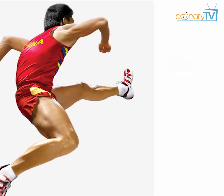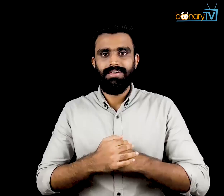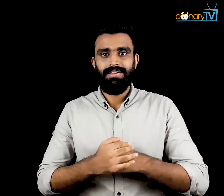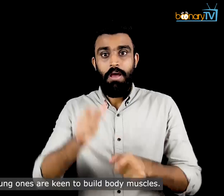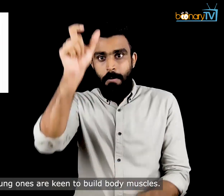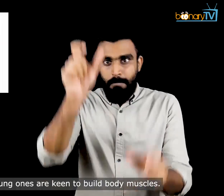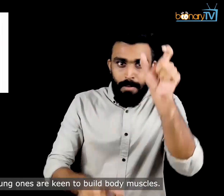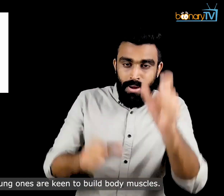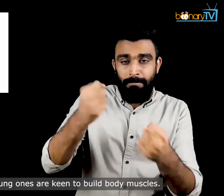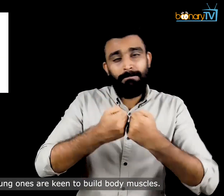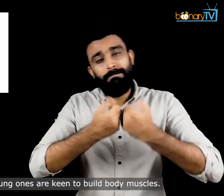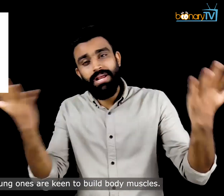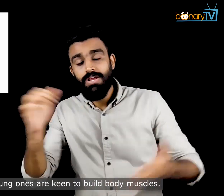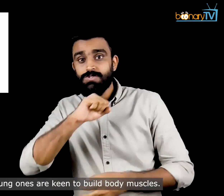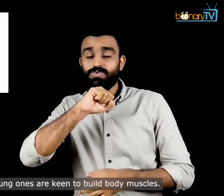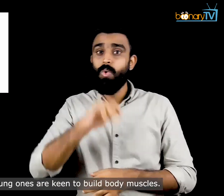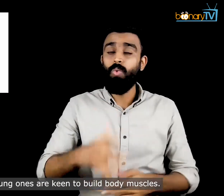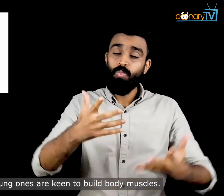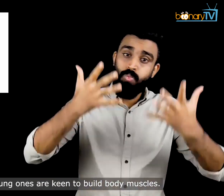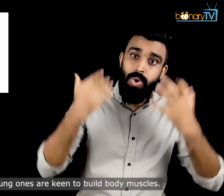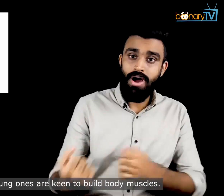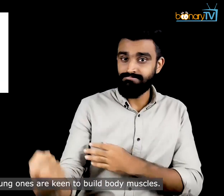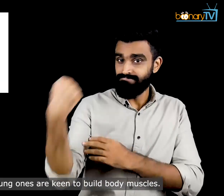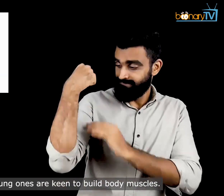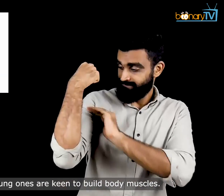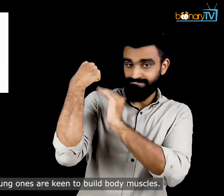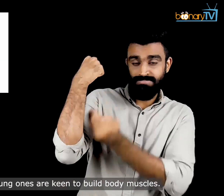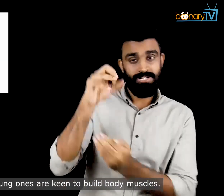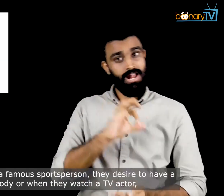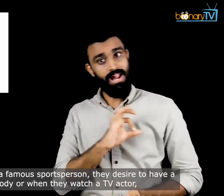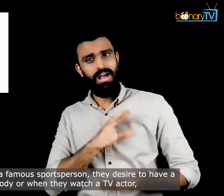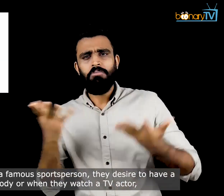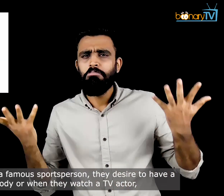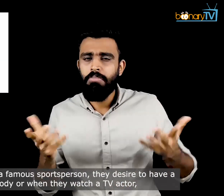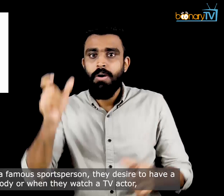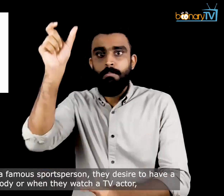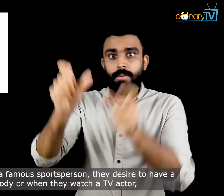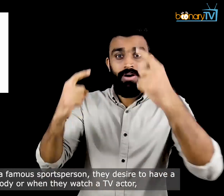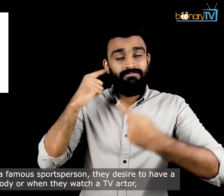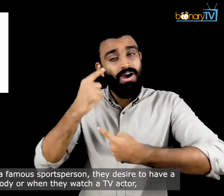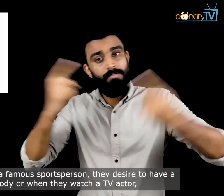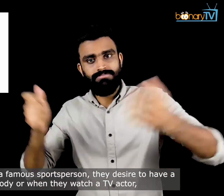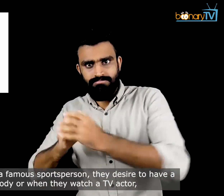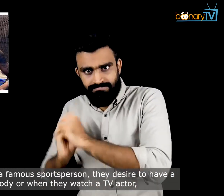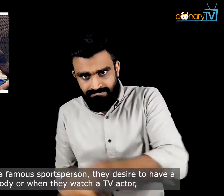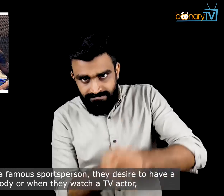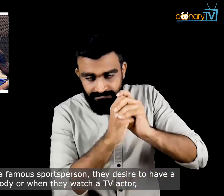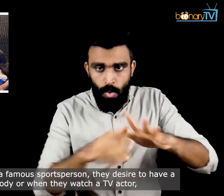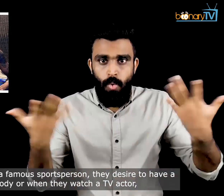most of the young ones are keen to build body muscles when they watch a famous sports person they